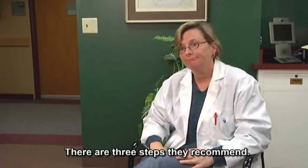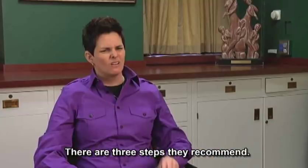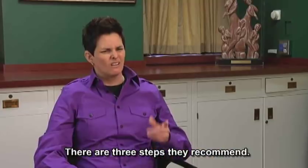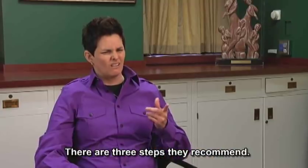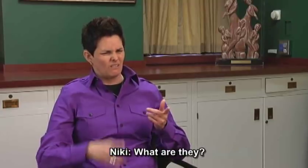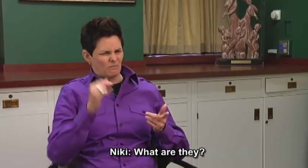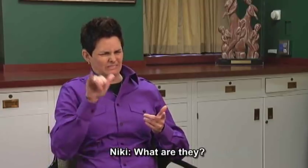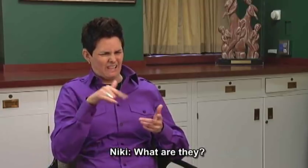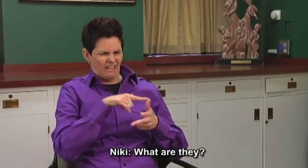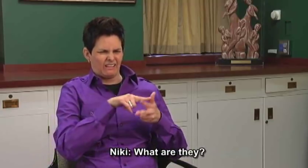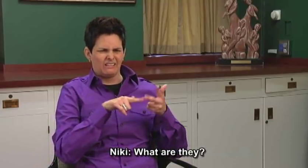what are they